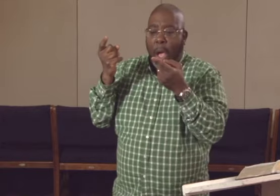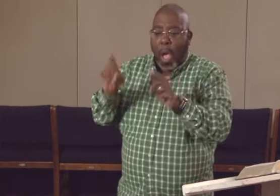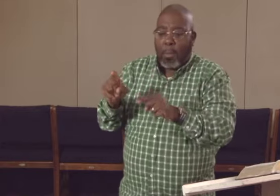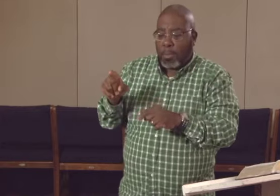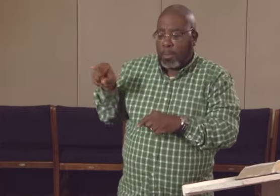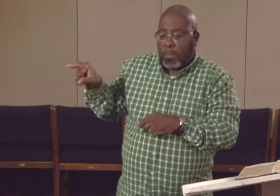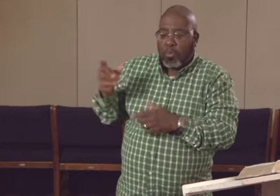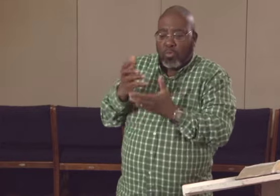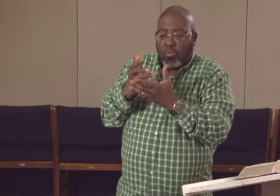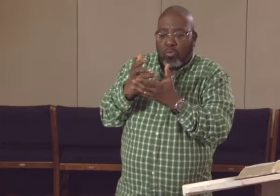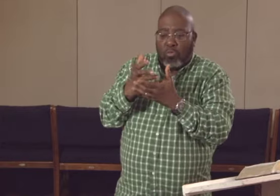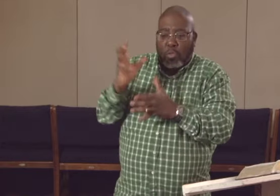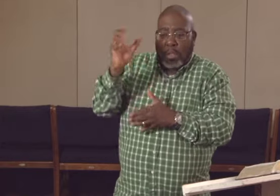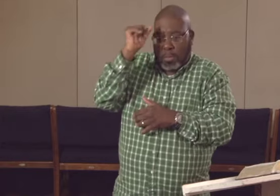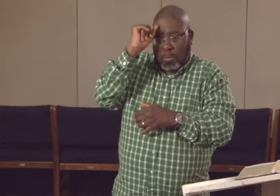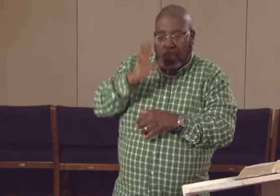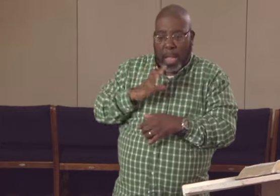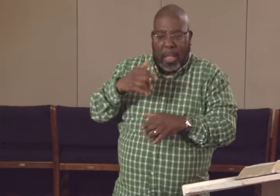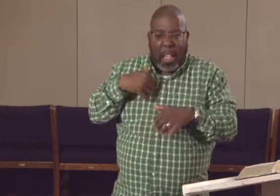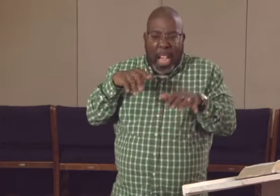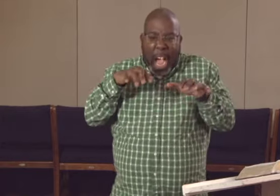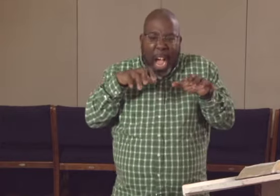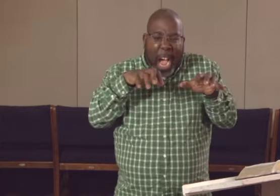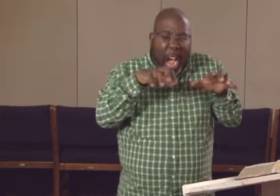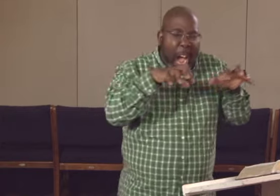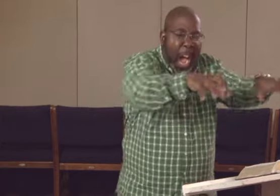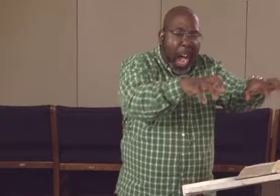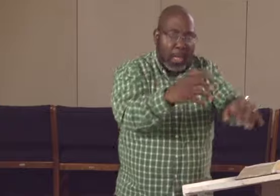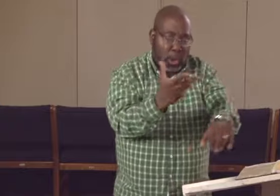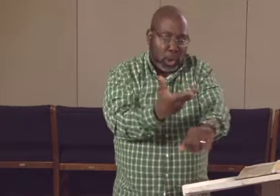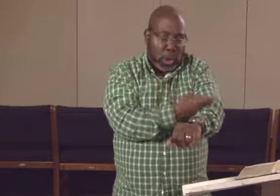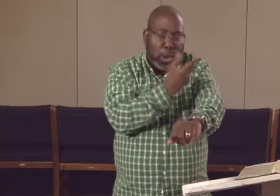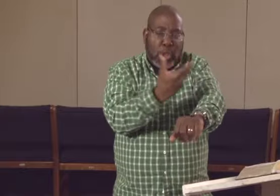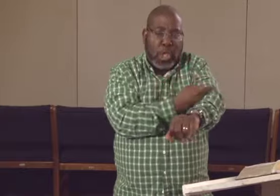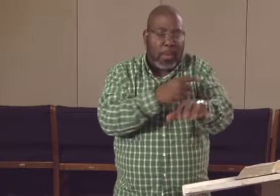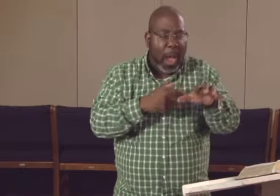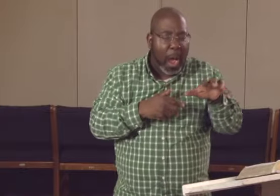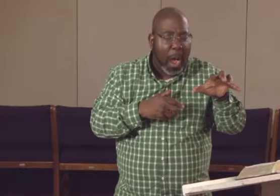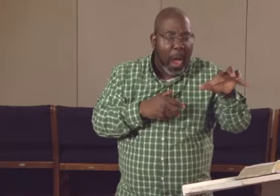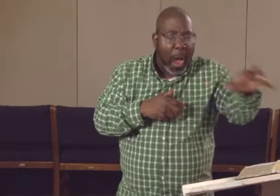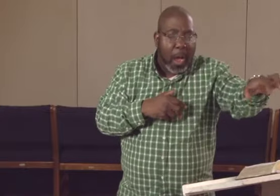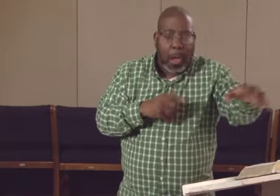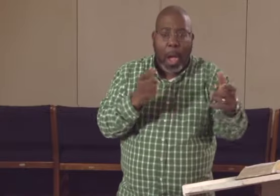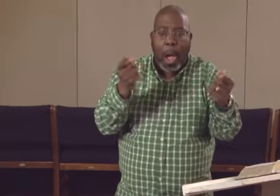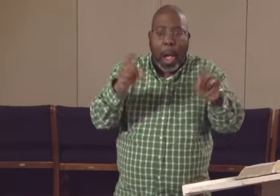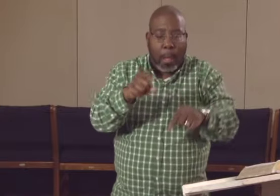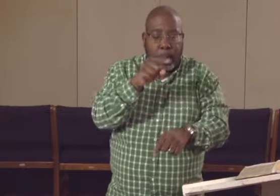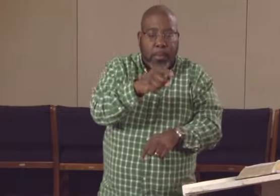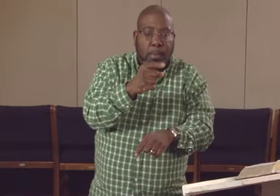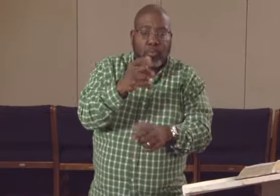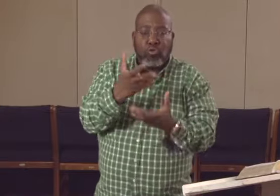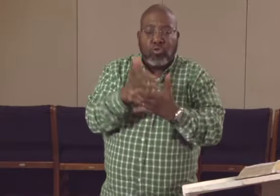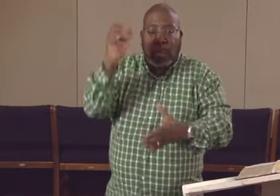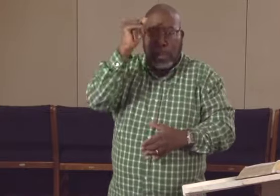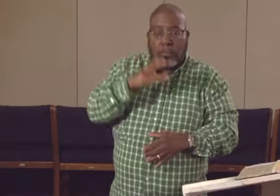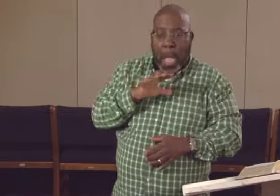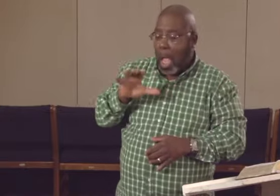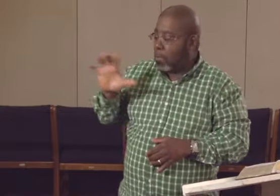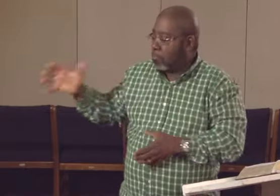about a farmer, a very rich farmer who has a whole fold of sheep.